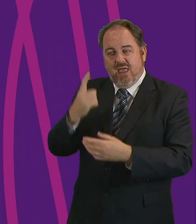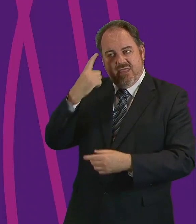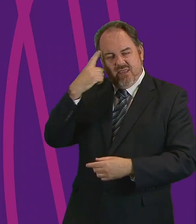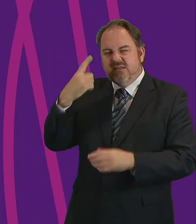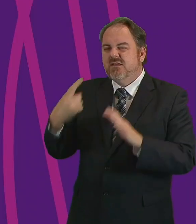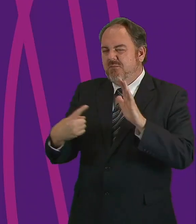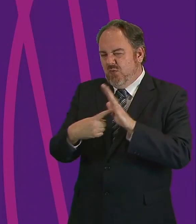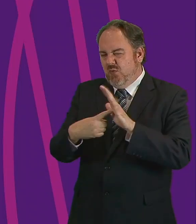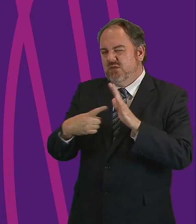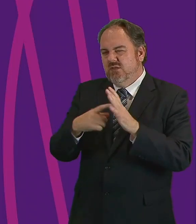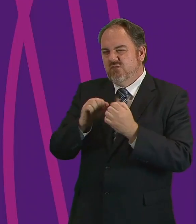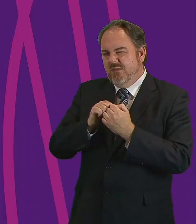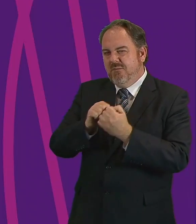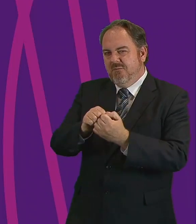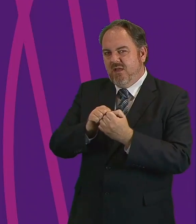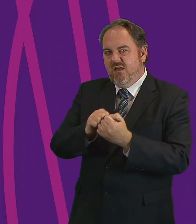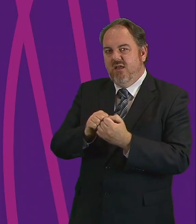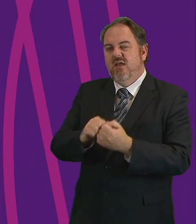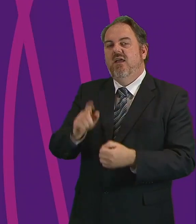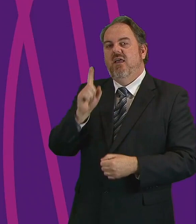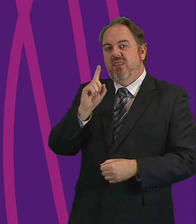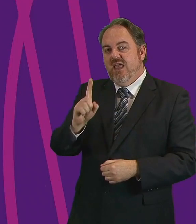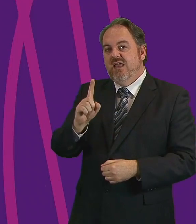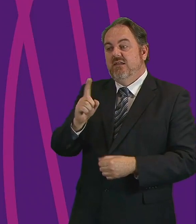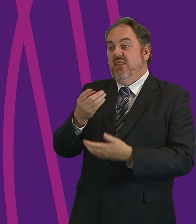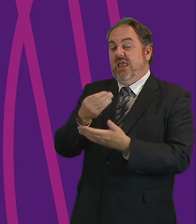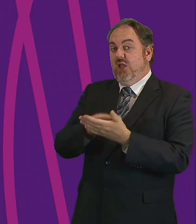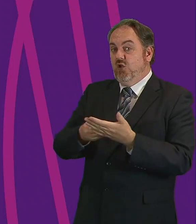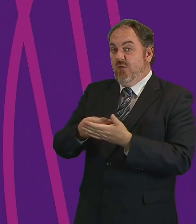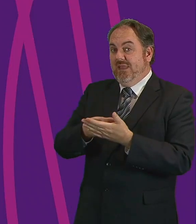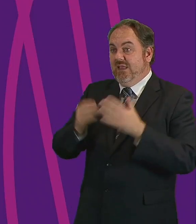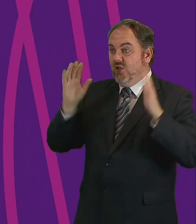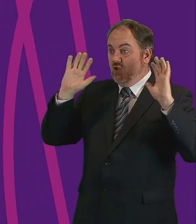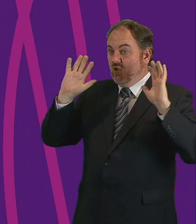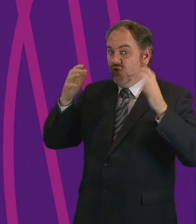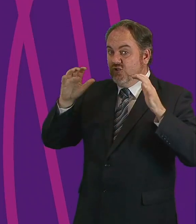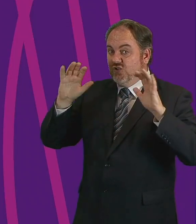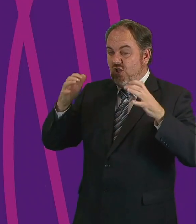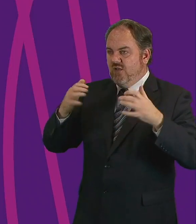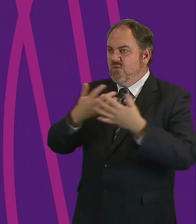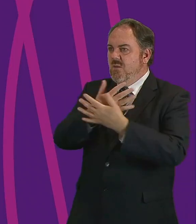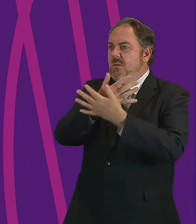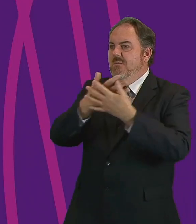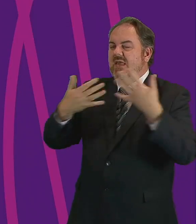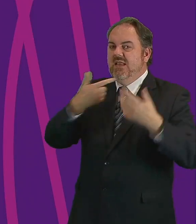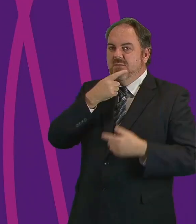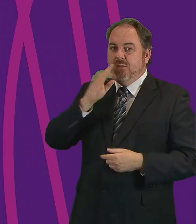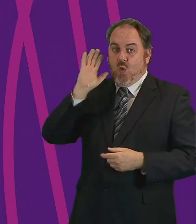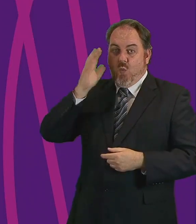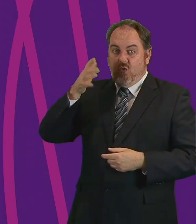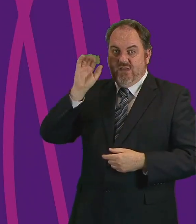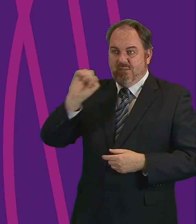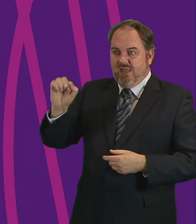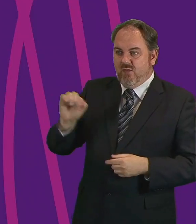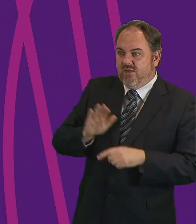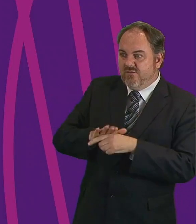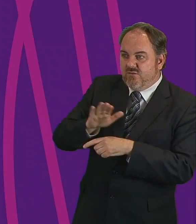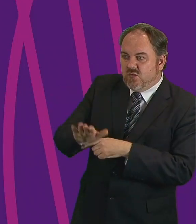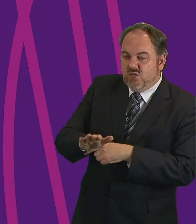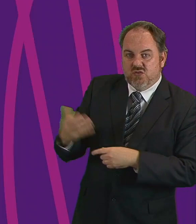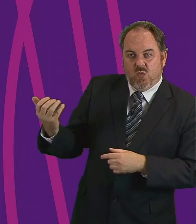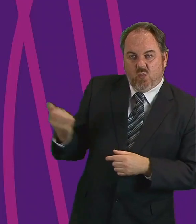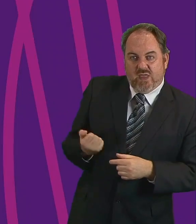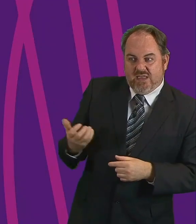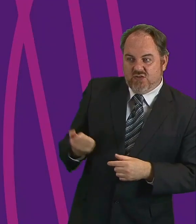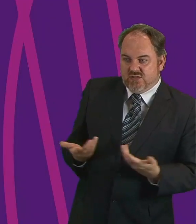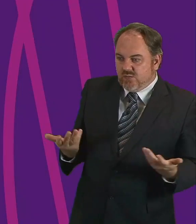important that we do not lose sight of the economic anxiety that this crisis is causing. But what we have to remember first and